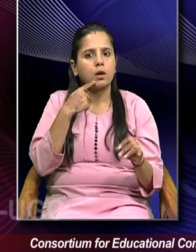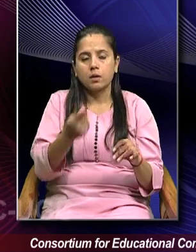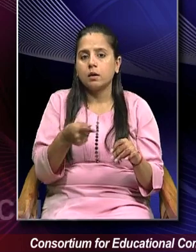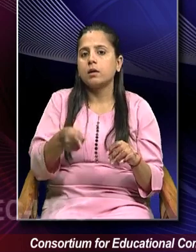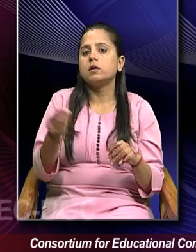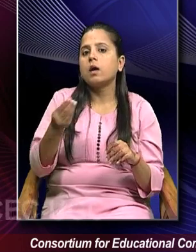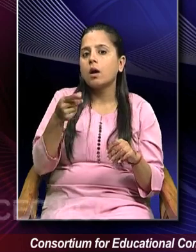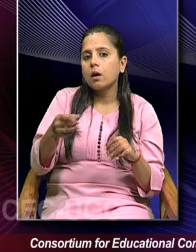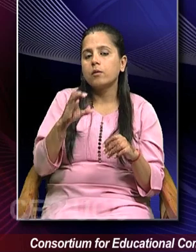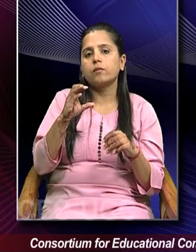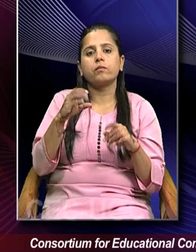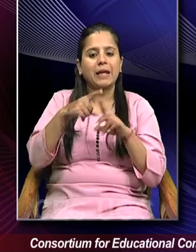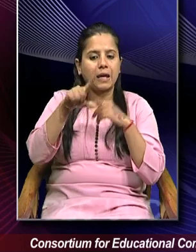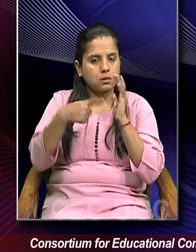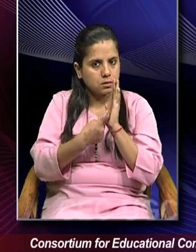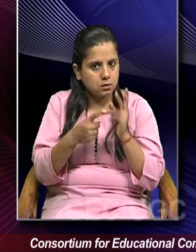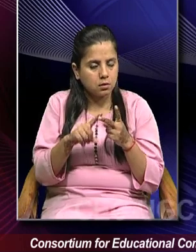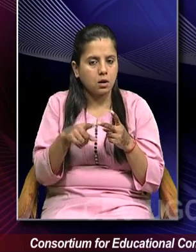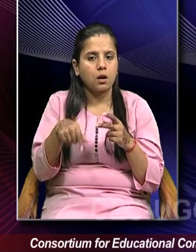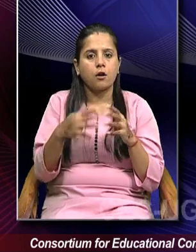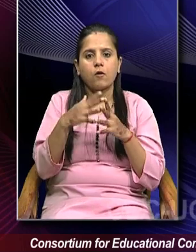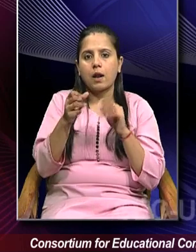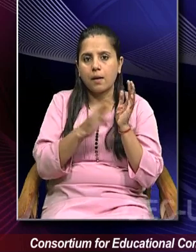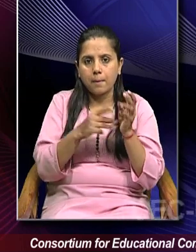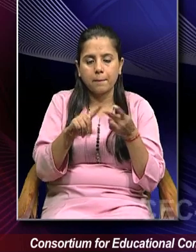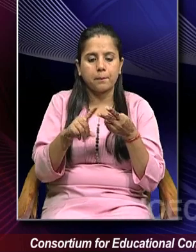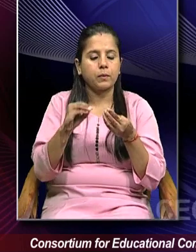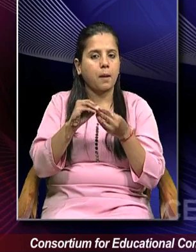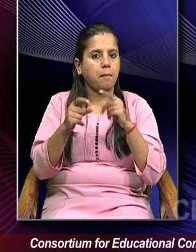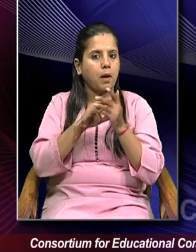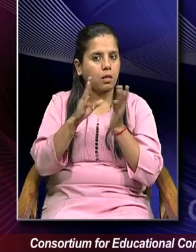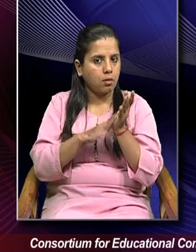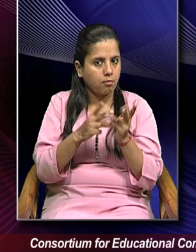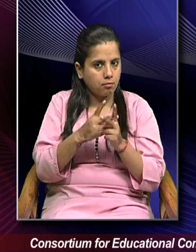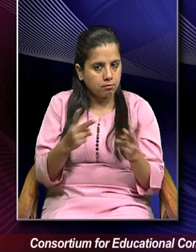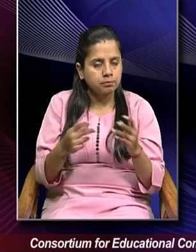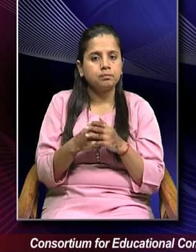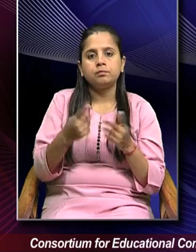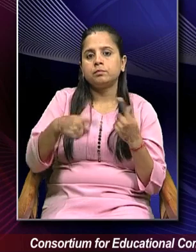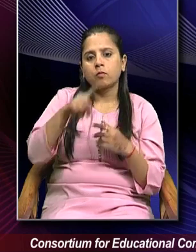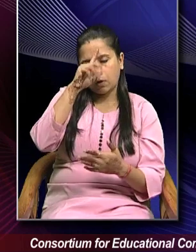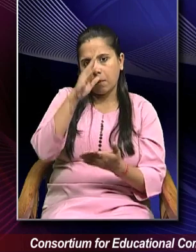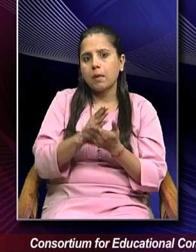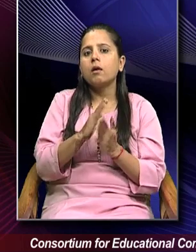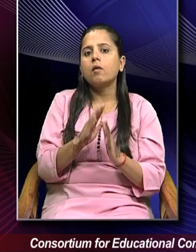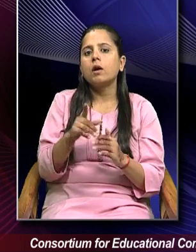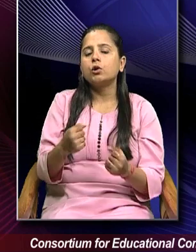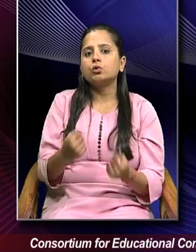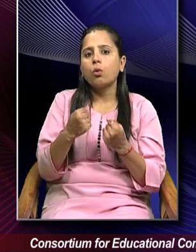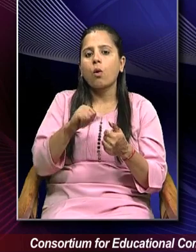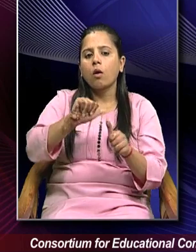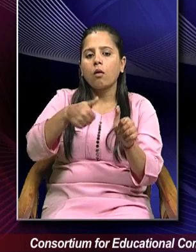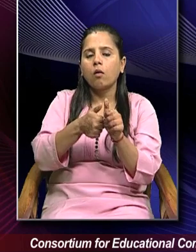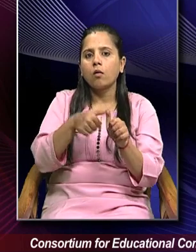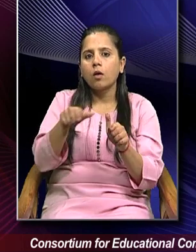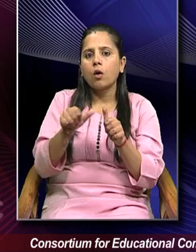Kaiser William II and Chancellor Bethem Hollweg, they in a way believed that the strong backing of